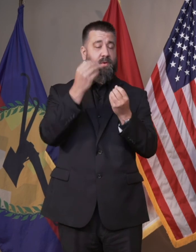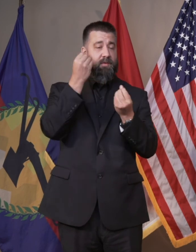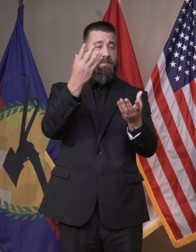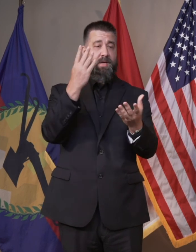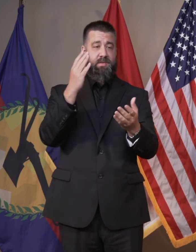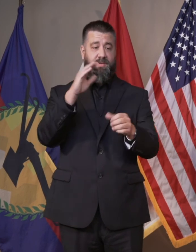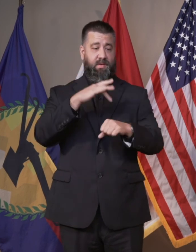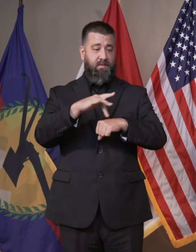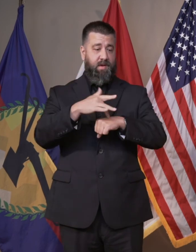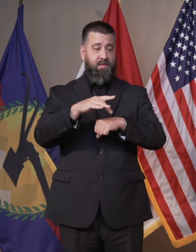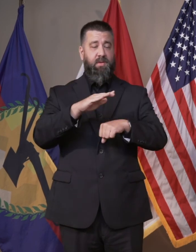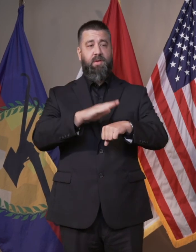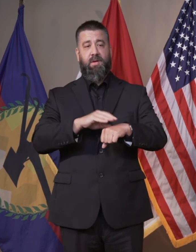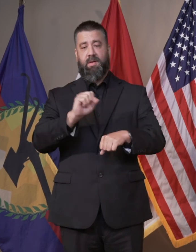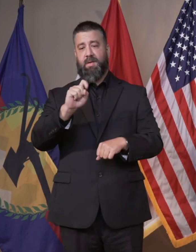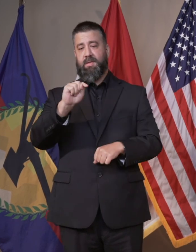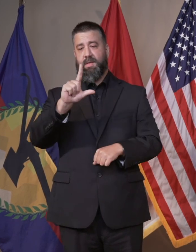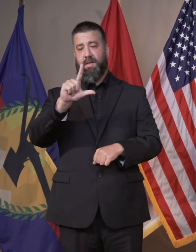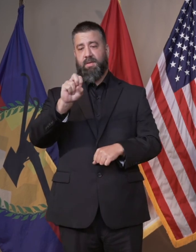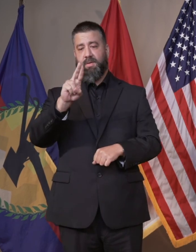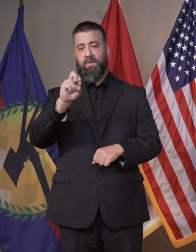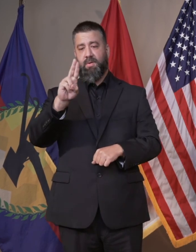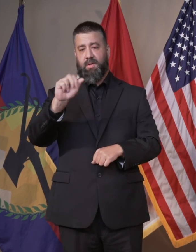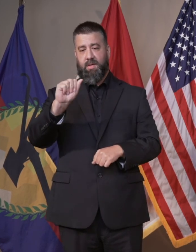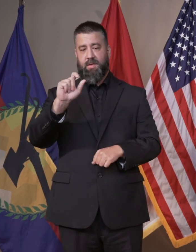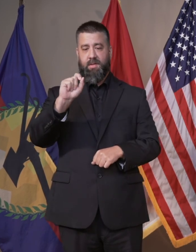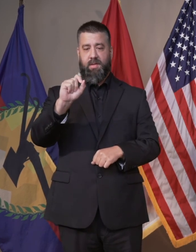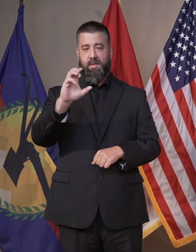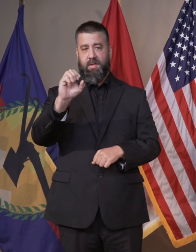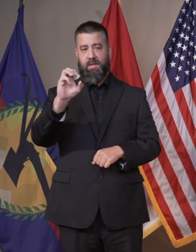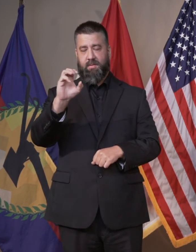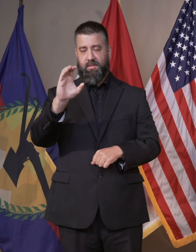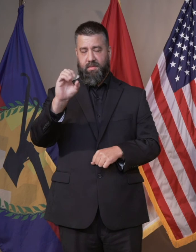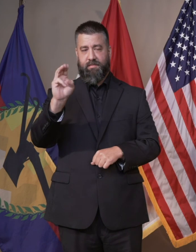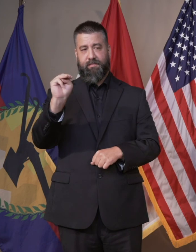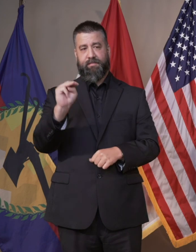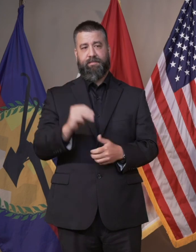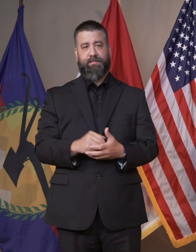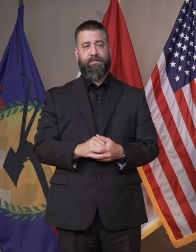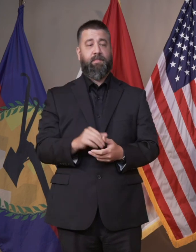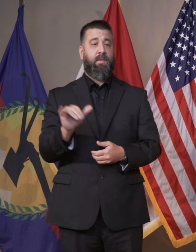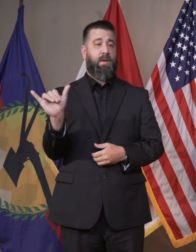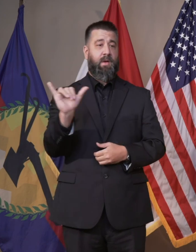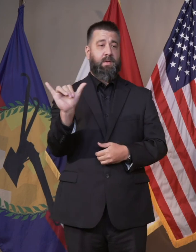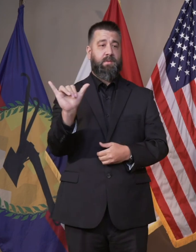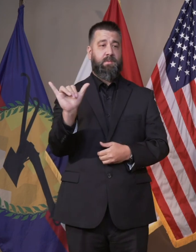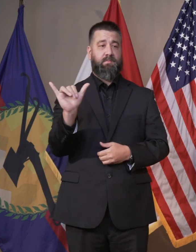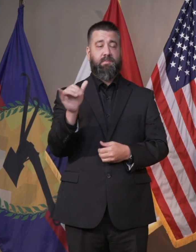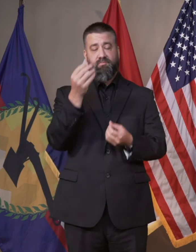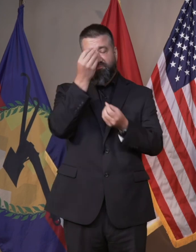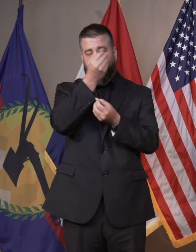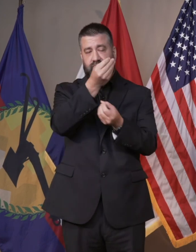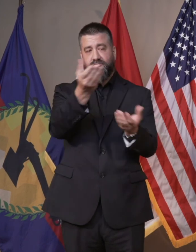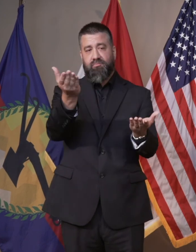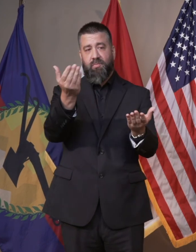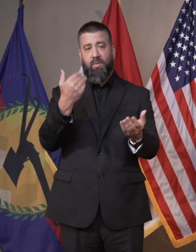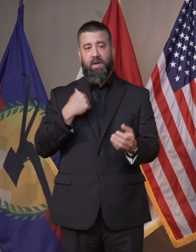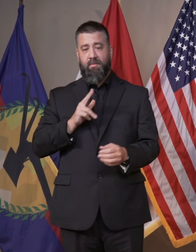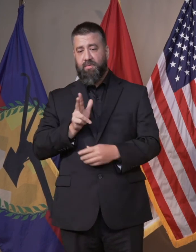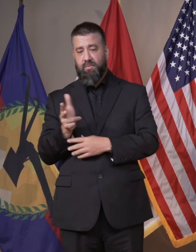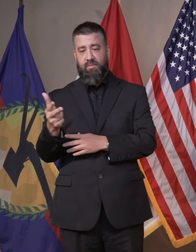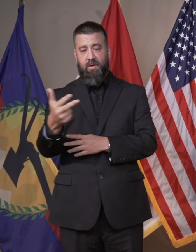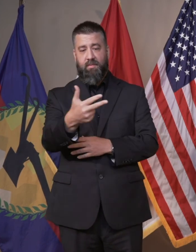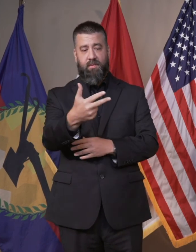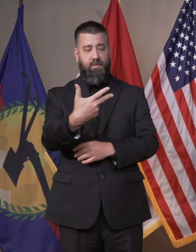at stlcorona.com. And finally, I'd like to remind everyone that we have drive-through flu shots